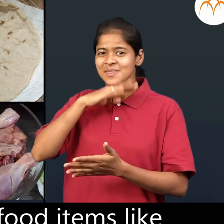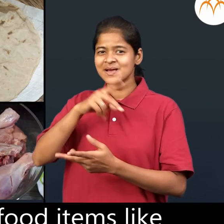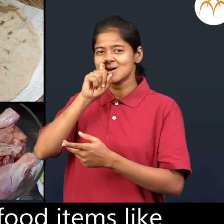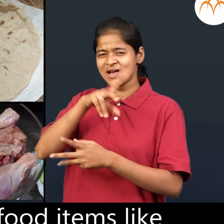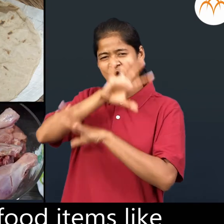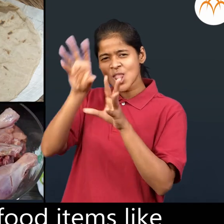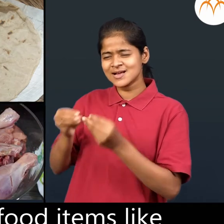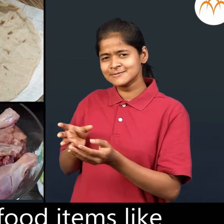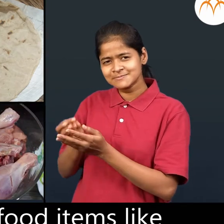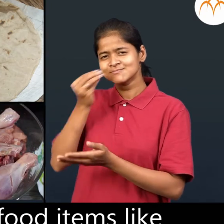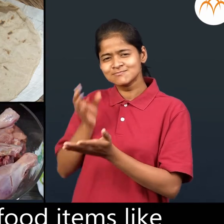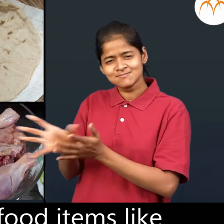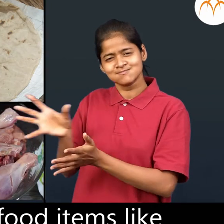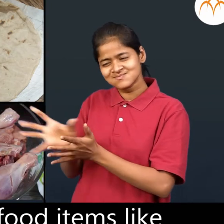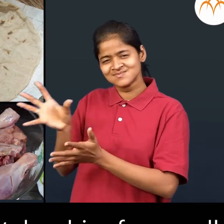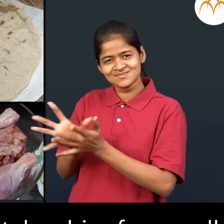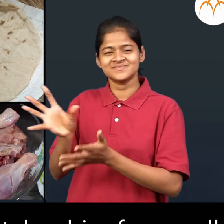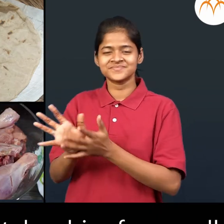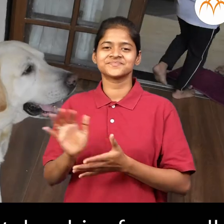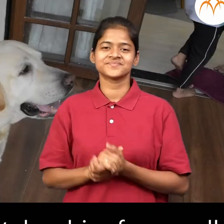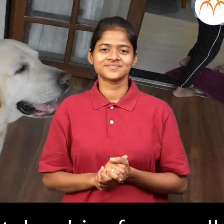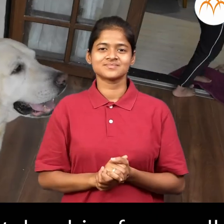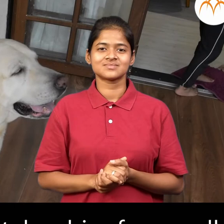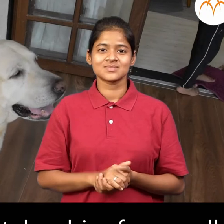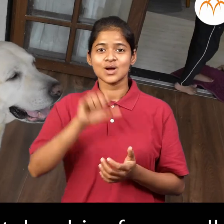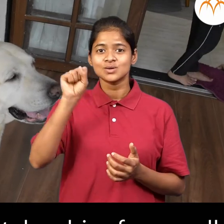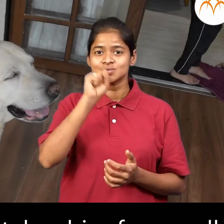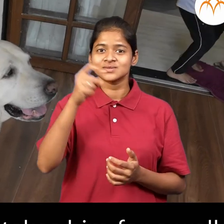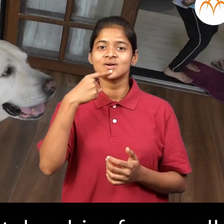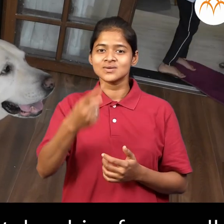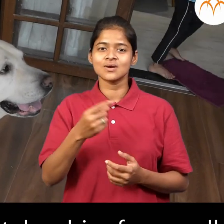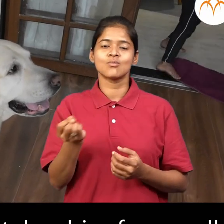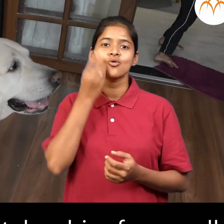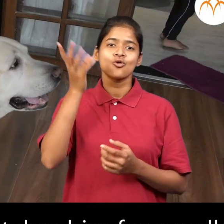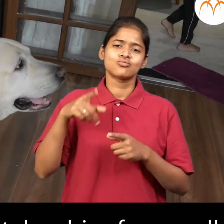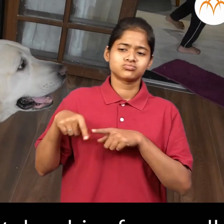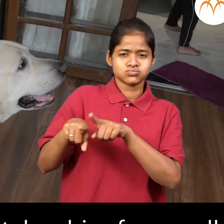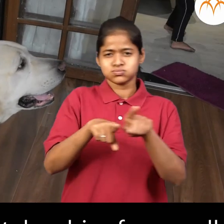mutton, chicken. Every morning, Sumit takes him for a walk.